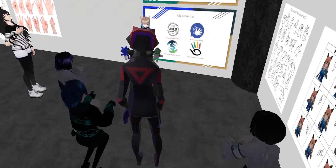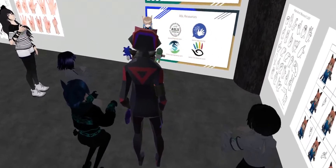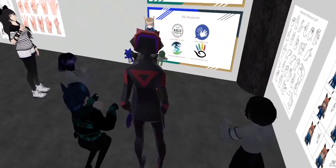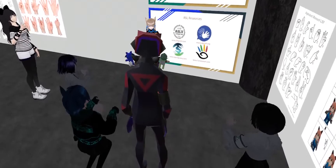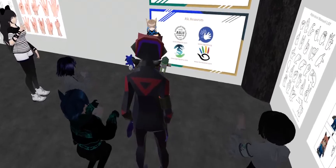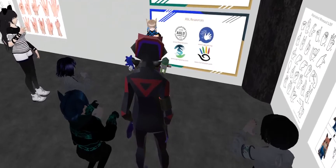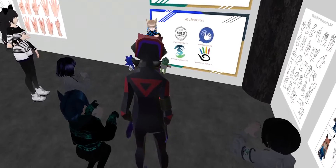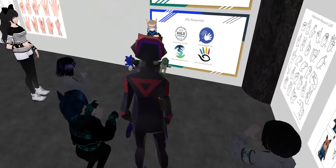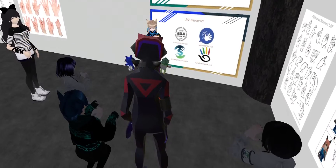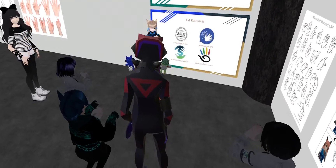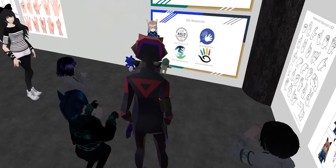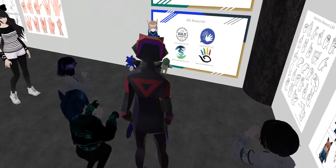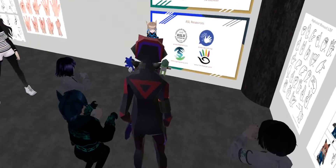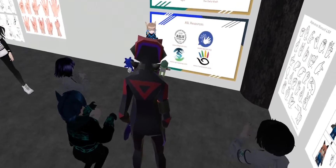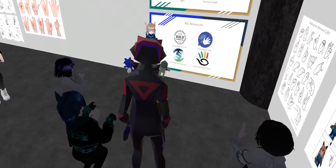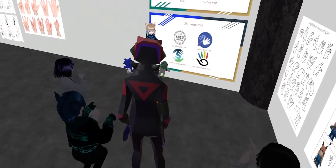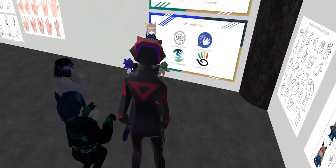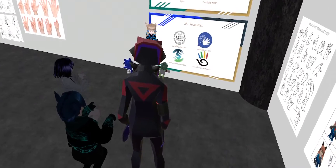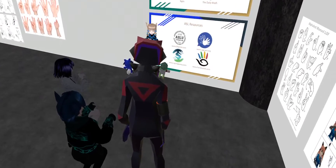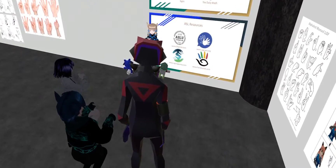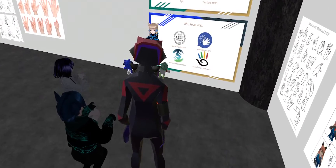lessons 1 through 30. They're not, you can't